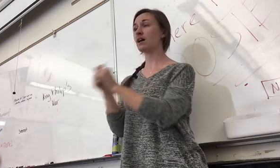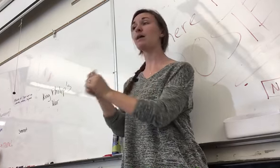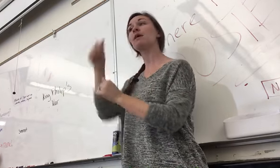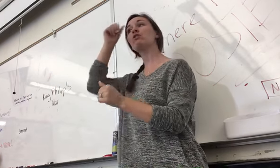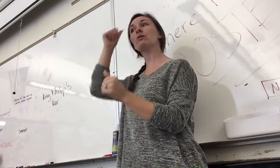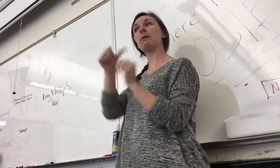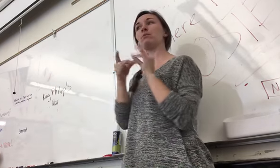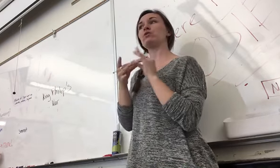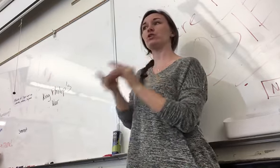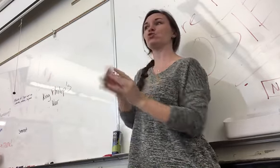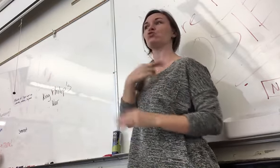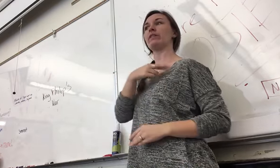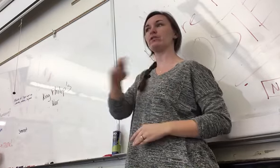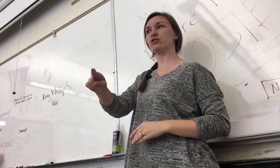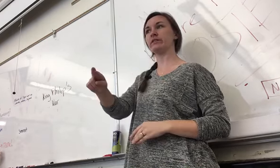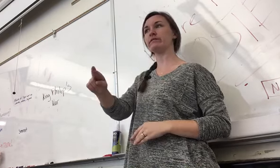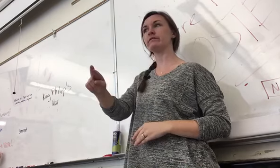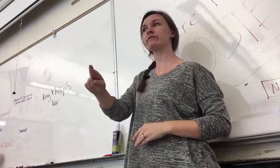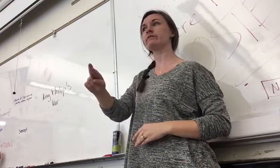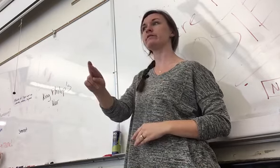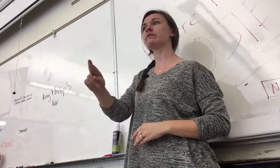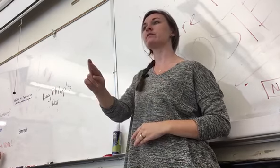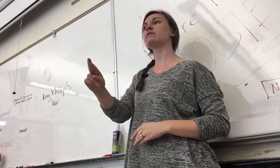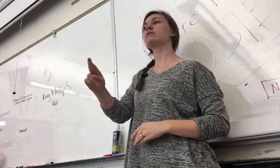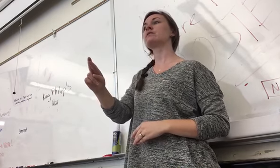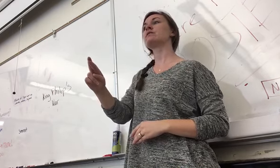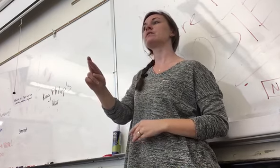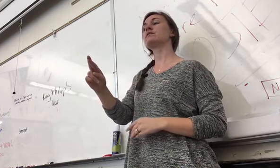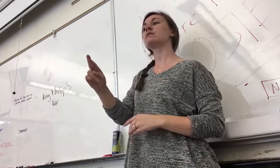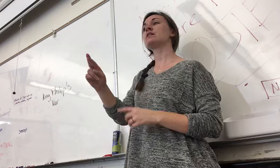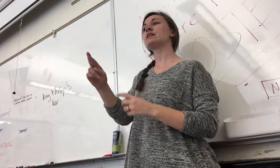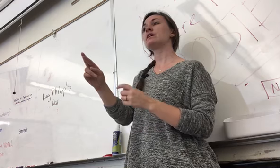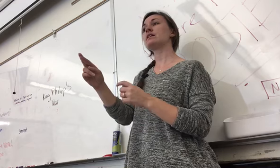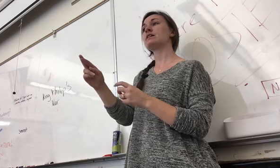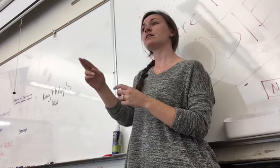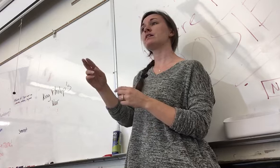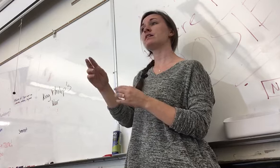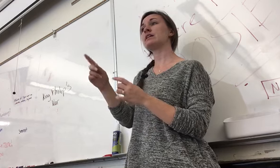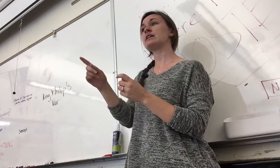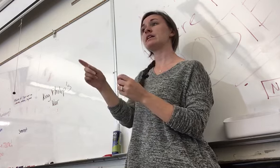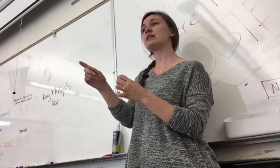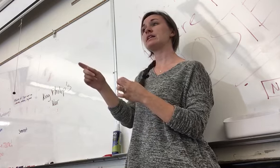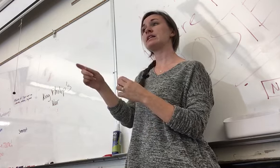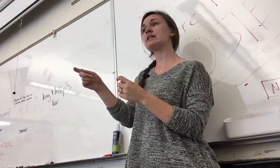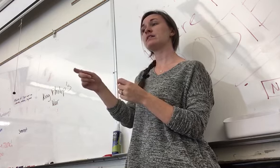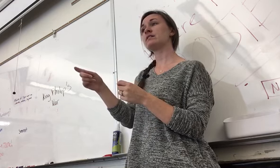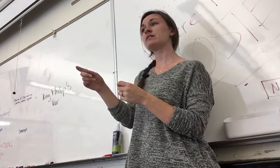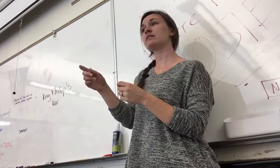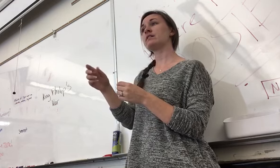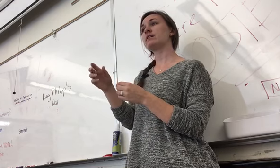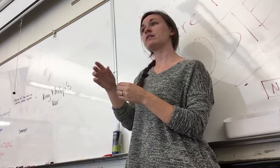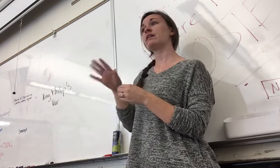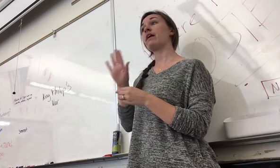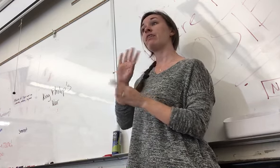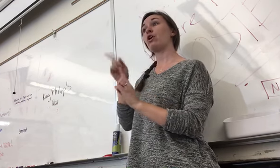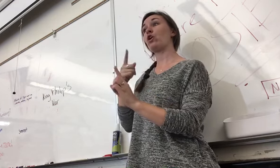religion, and in particular, the lessening of religion in the colonies